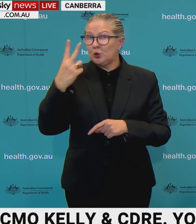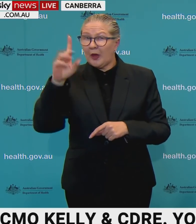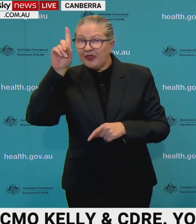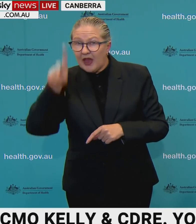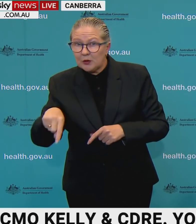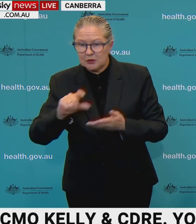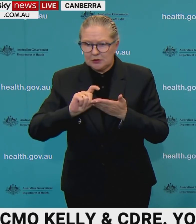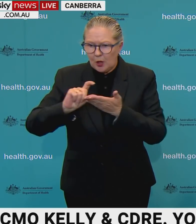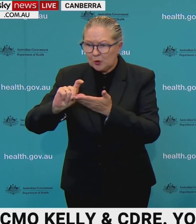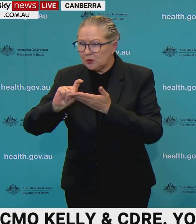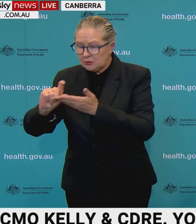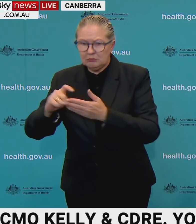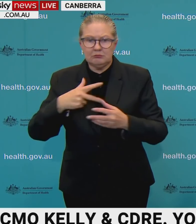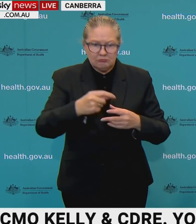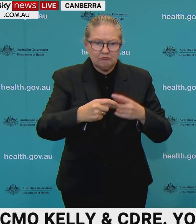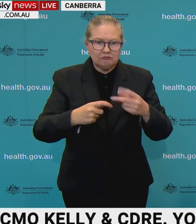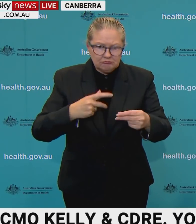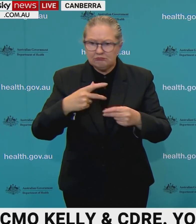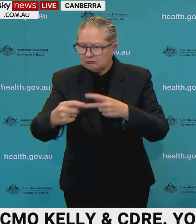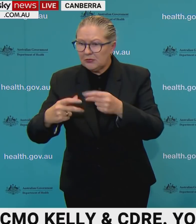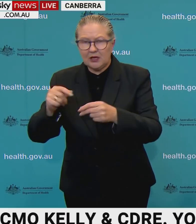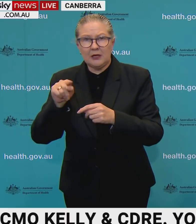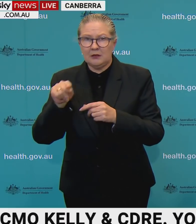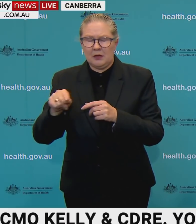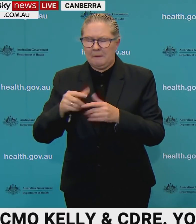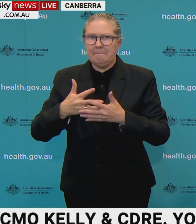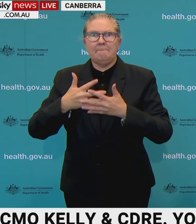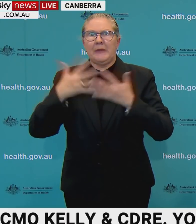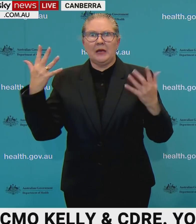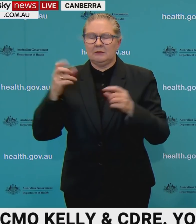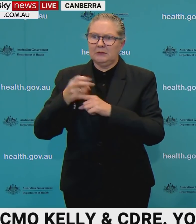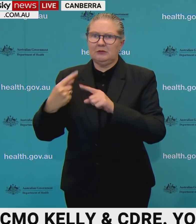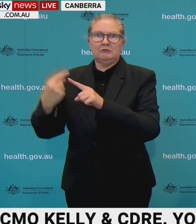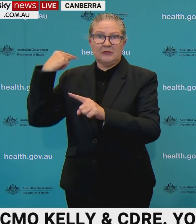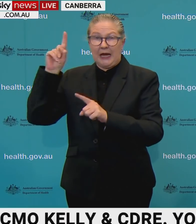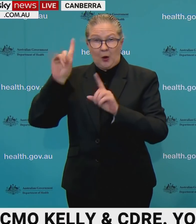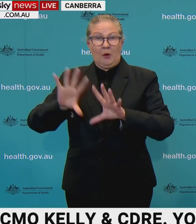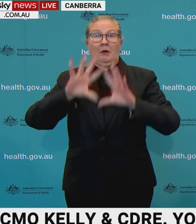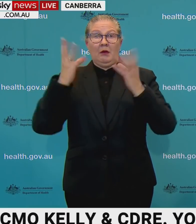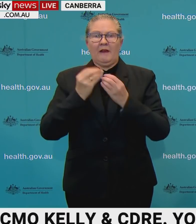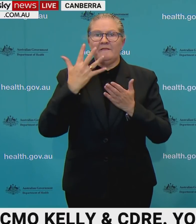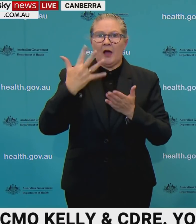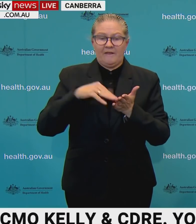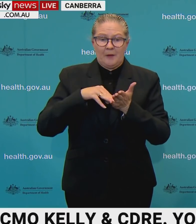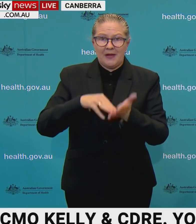832,813 doses of vaccine were administered, our biggest week by far, taking our total now to